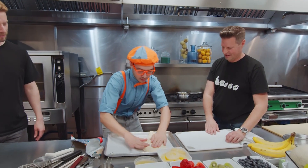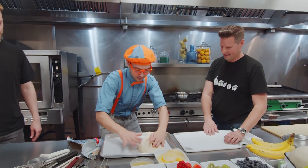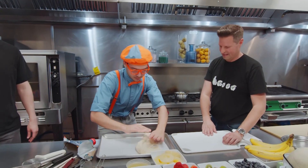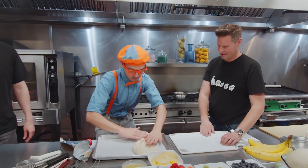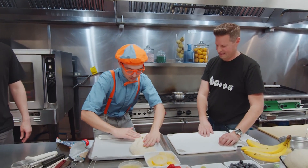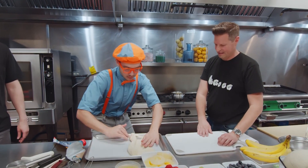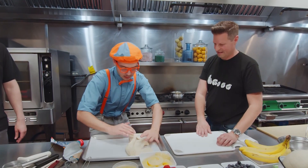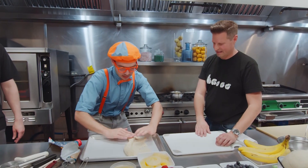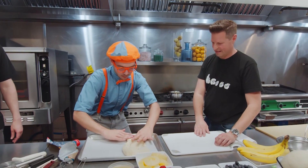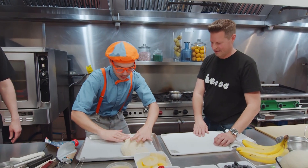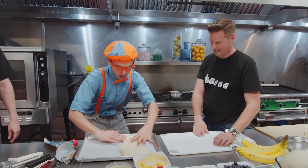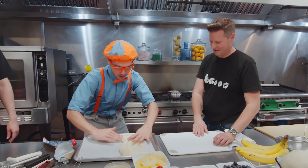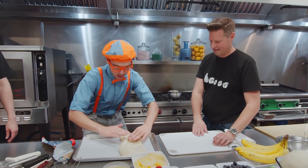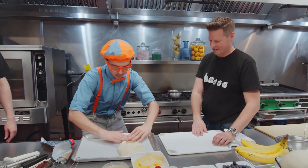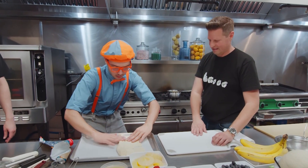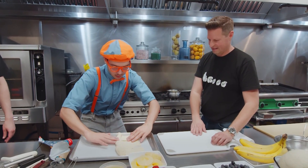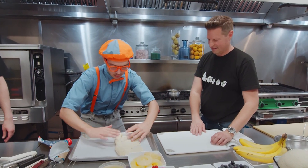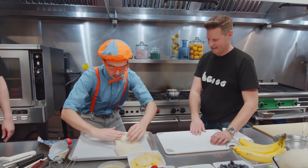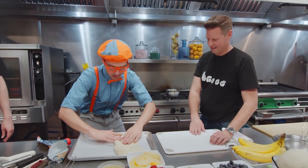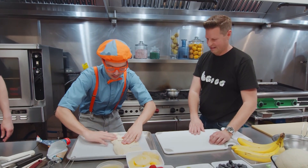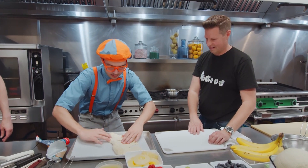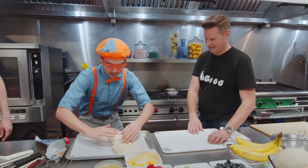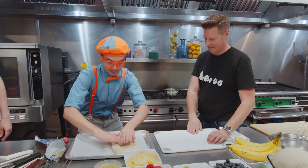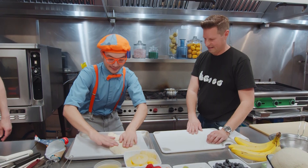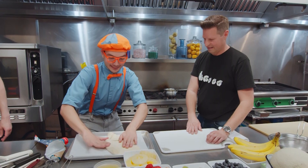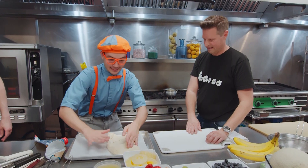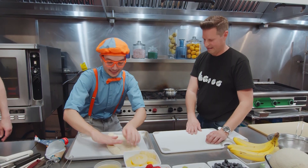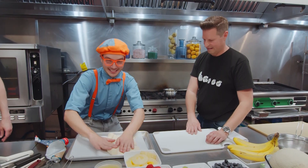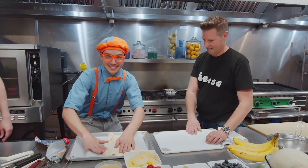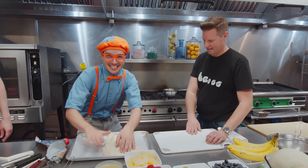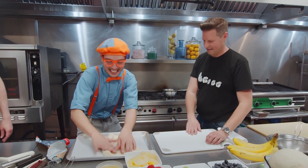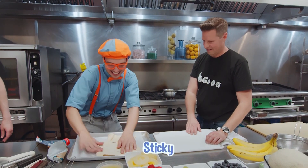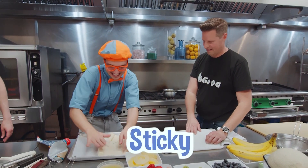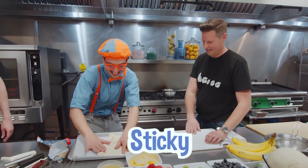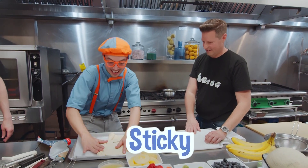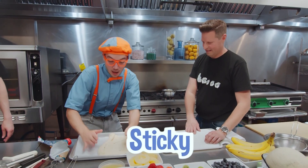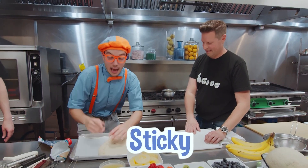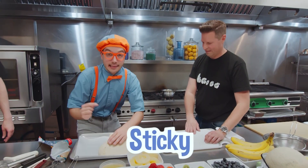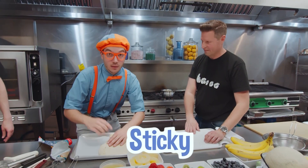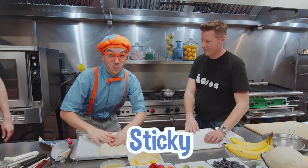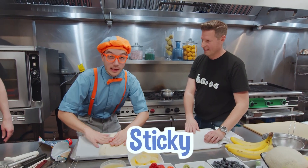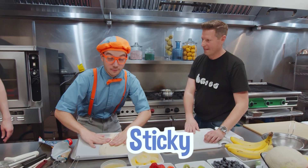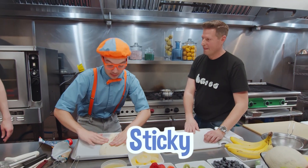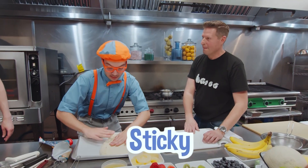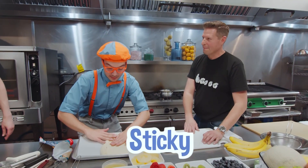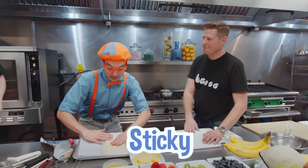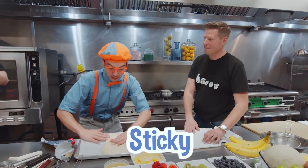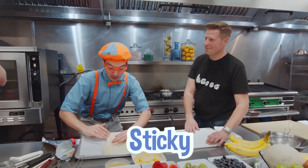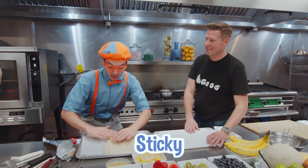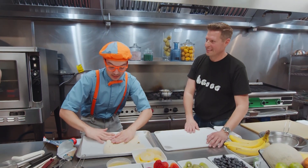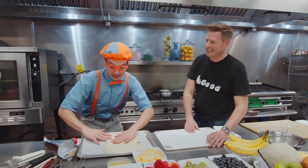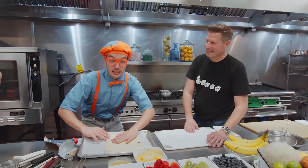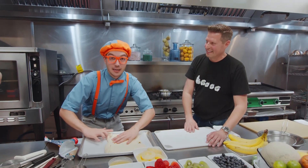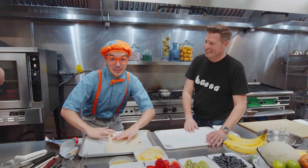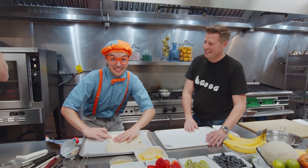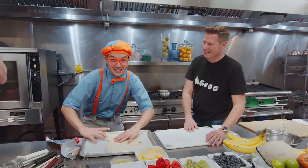Here we go! Let's see if we can unroll. This is so sticky. I can't wait for this to be done.